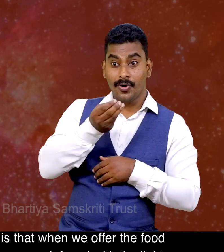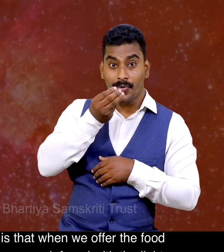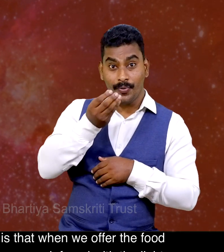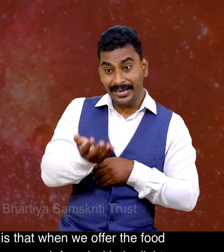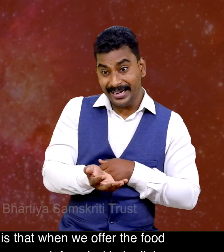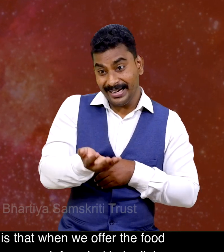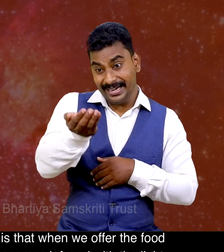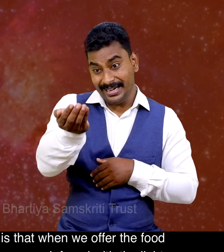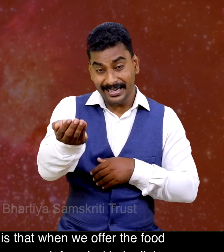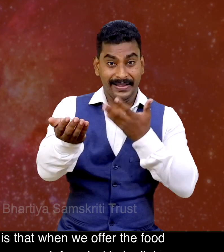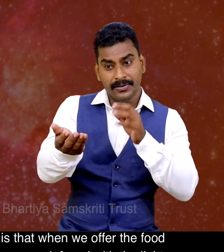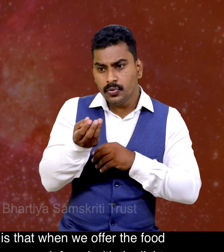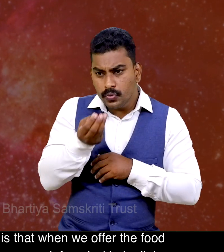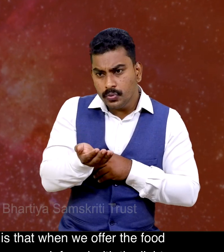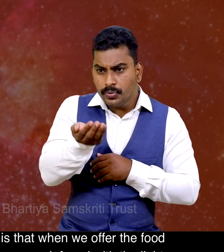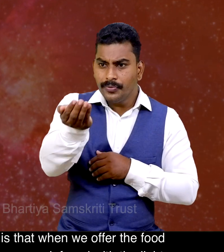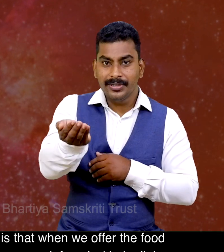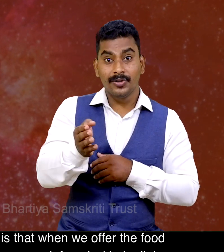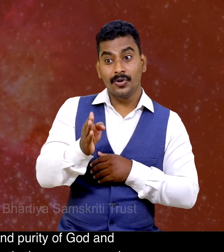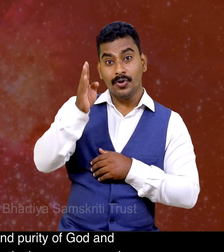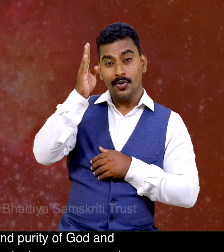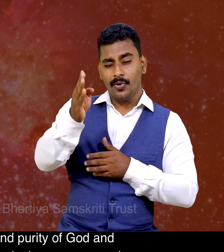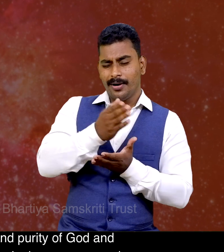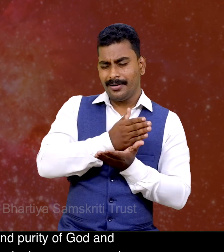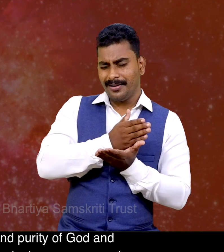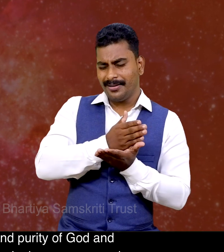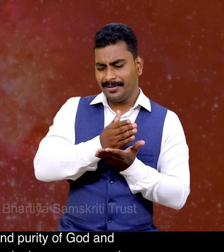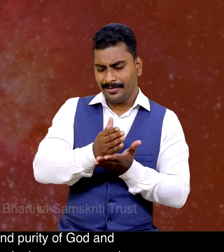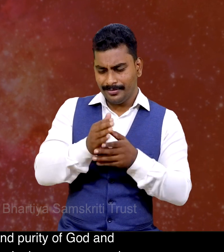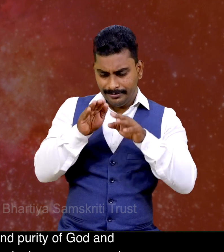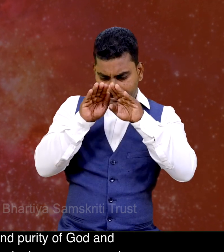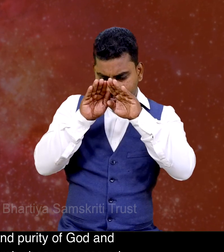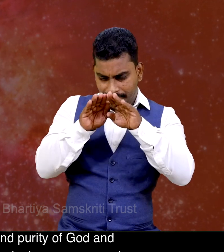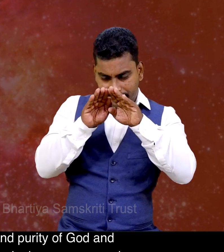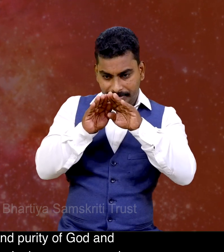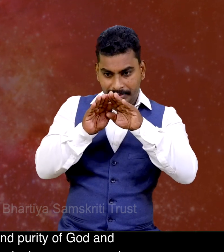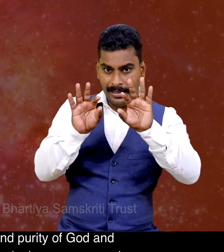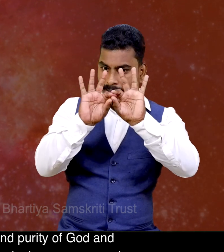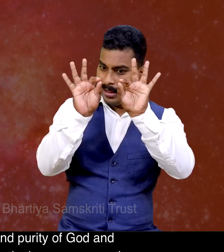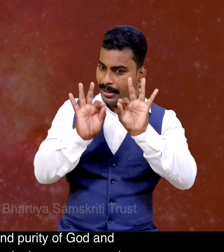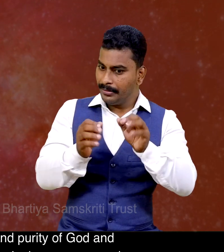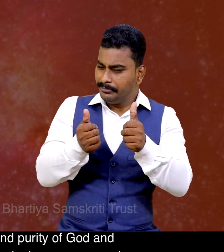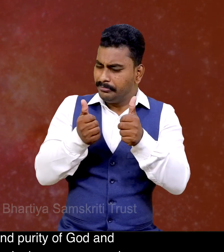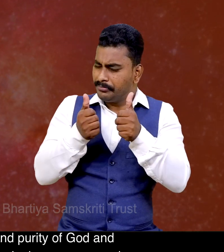becomes infused with the light and purity of God and therefore becomes